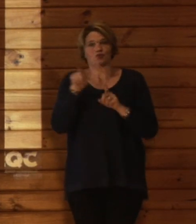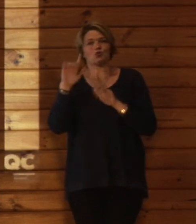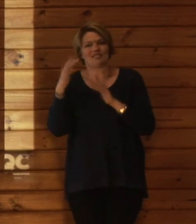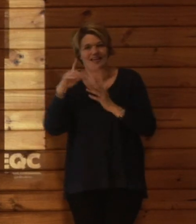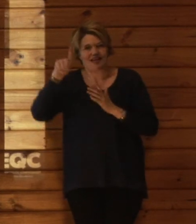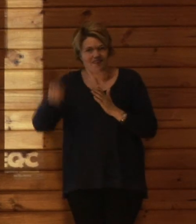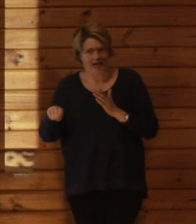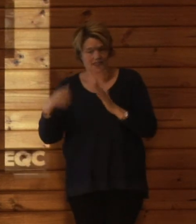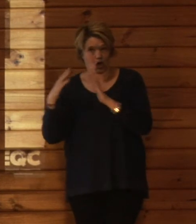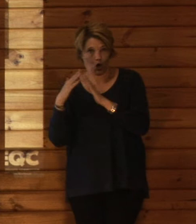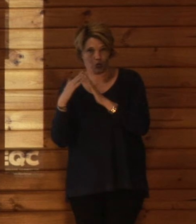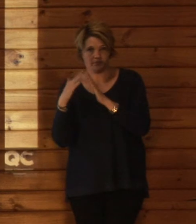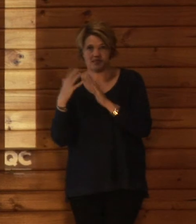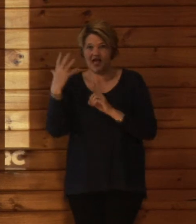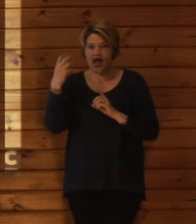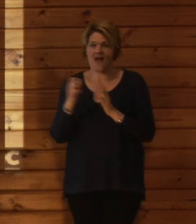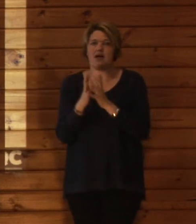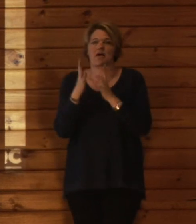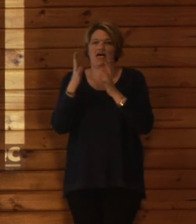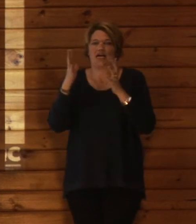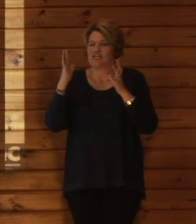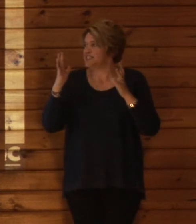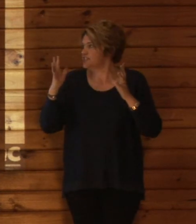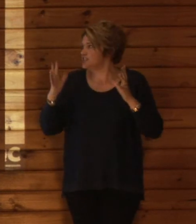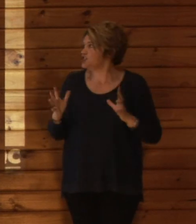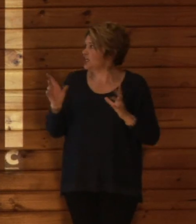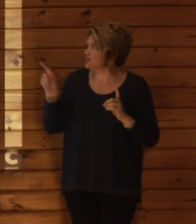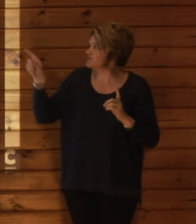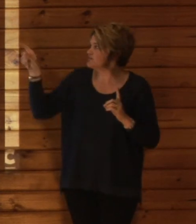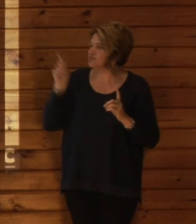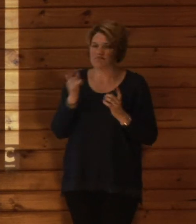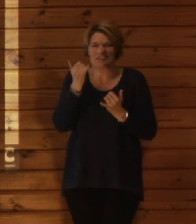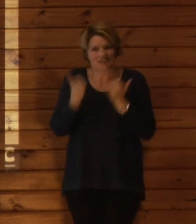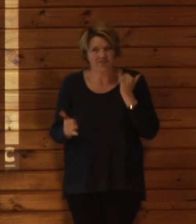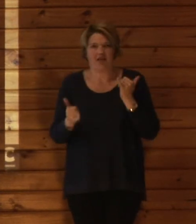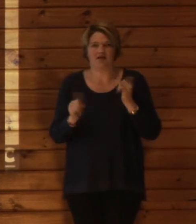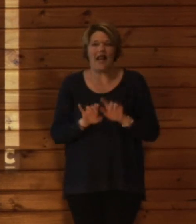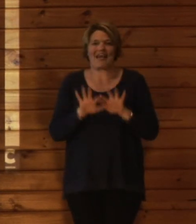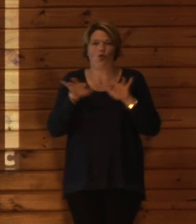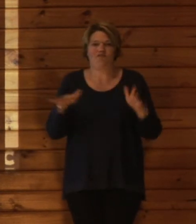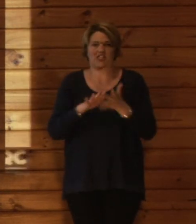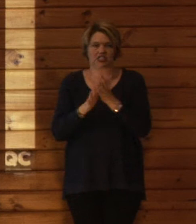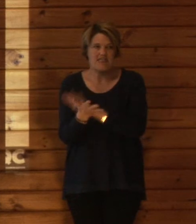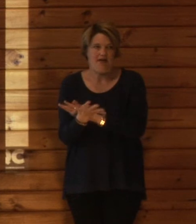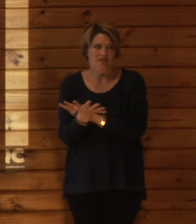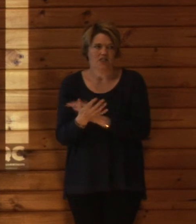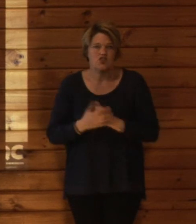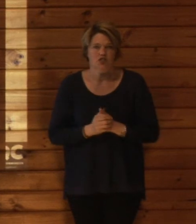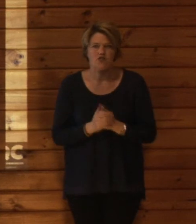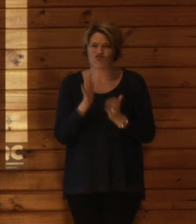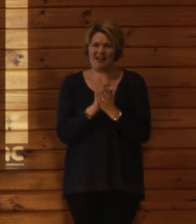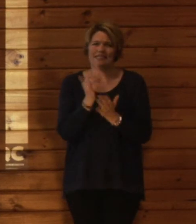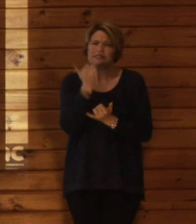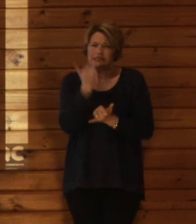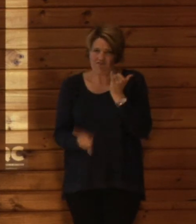major to severe liquefaction damage. So it's really severe damage from liquefaction. So when we talk about increased